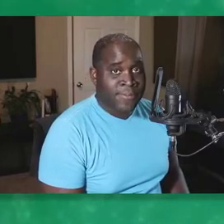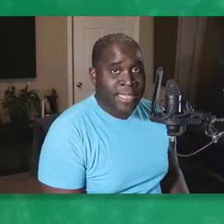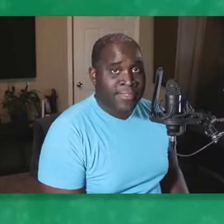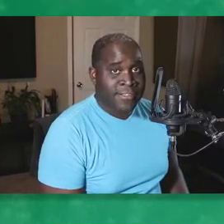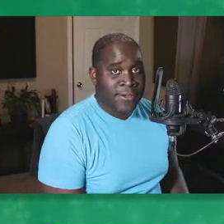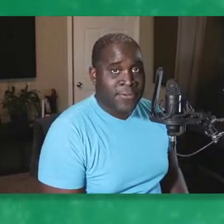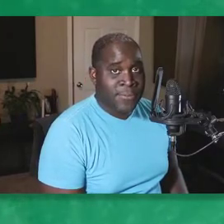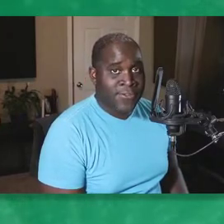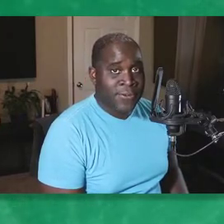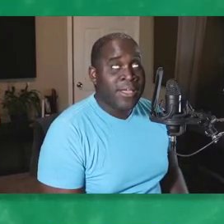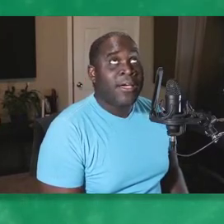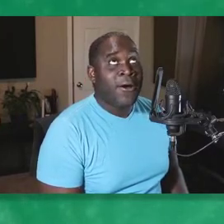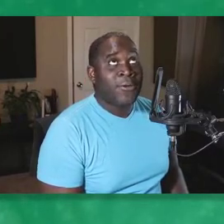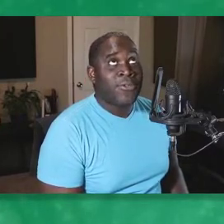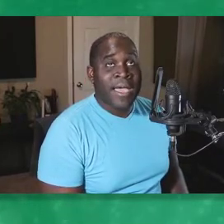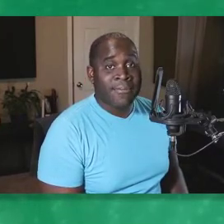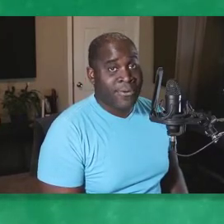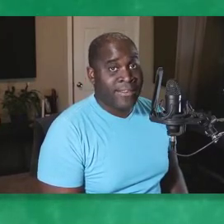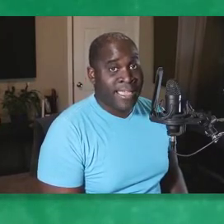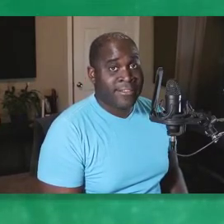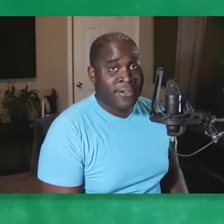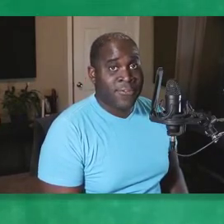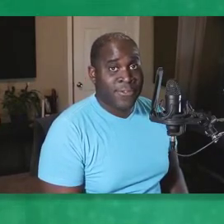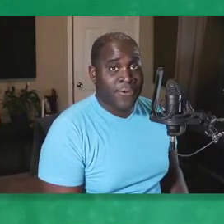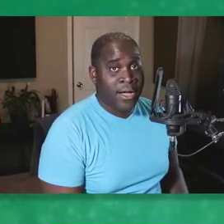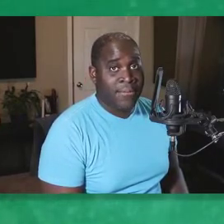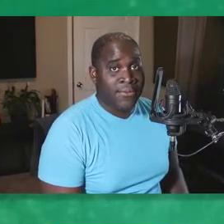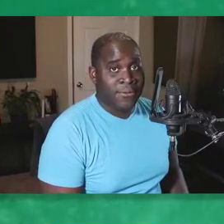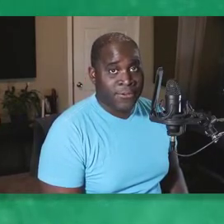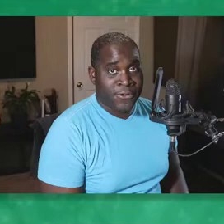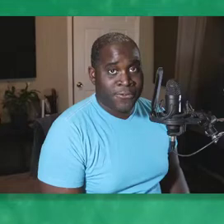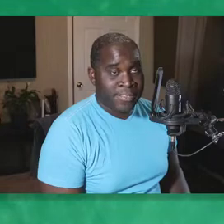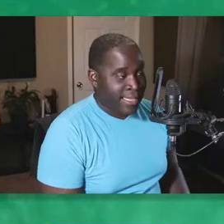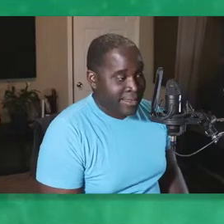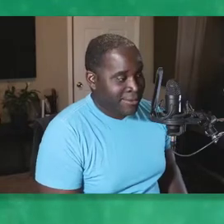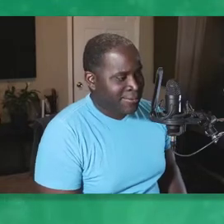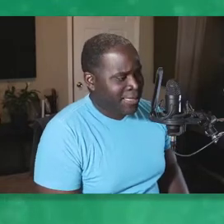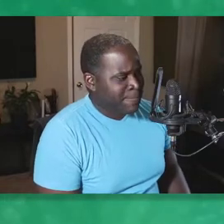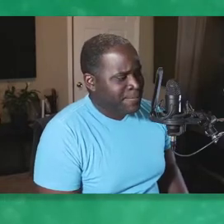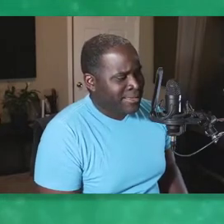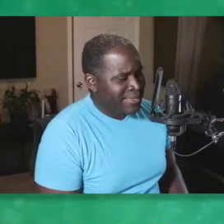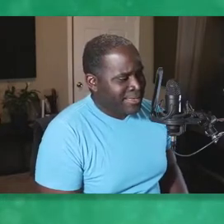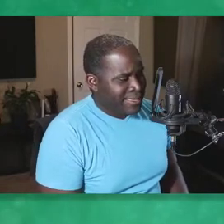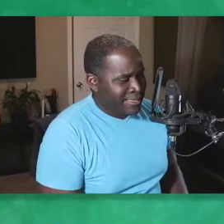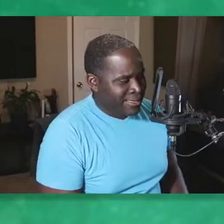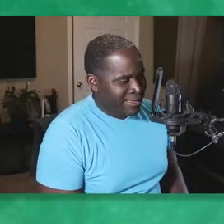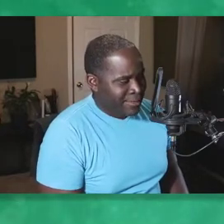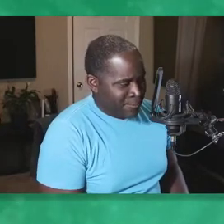are some nice clothes, Mr. Oh, you have some pretty nice clothes, Mr. Humble Servant, then. Like,